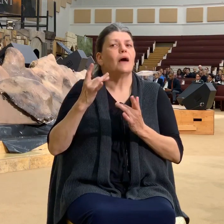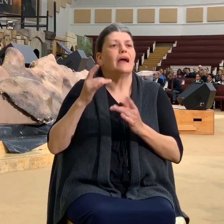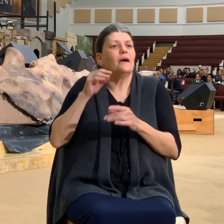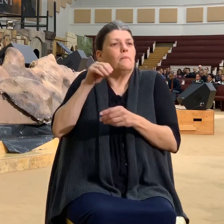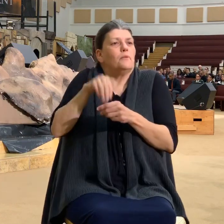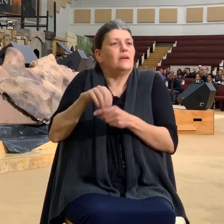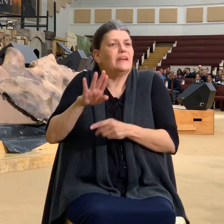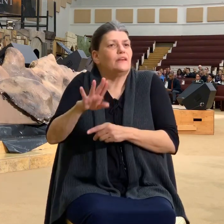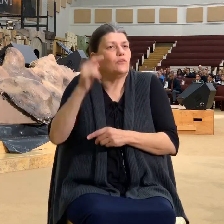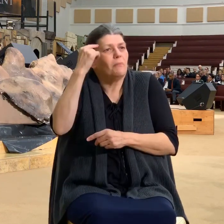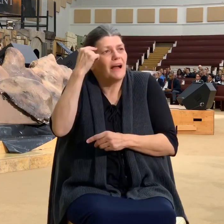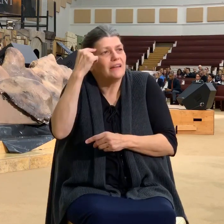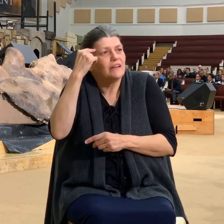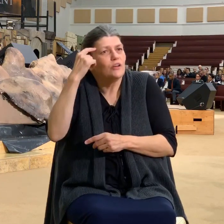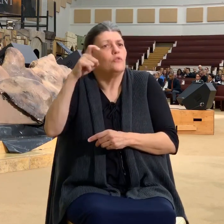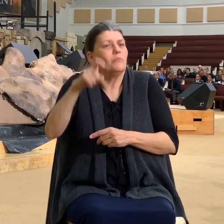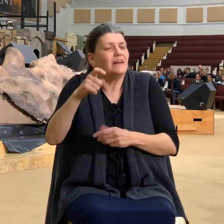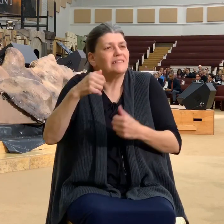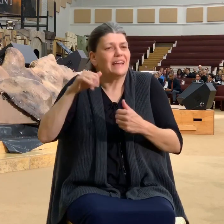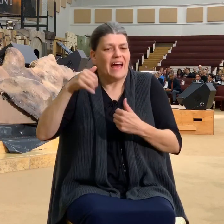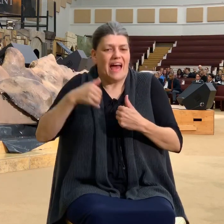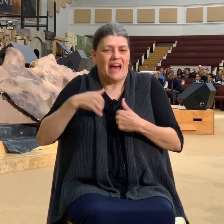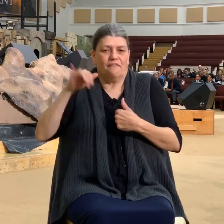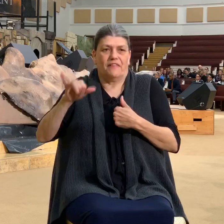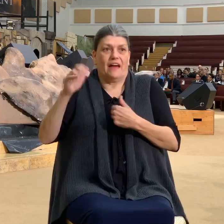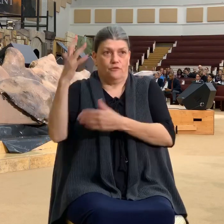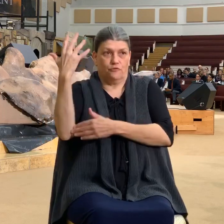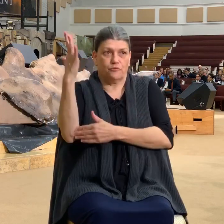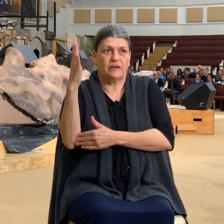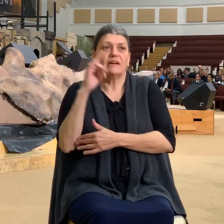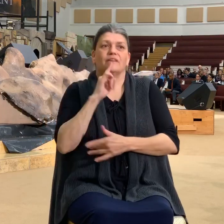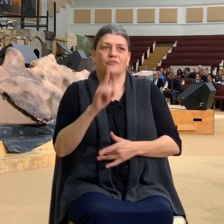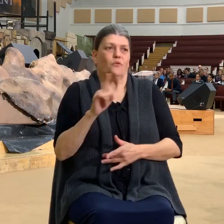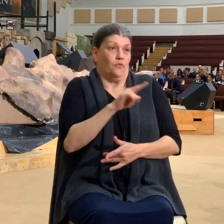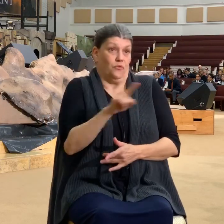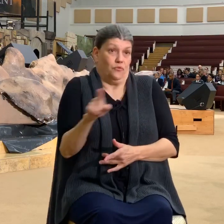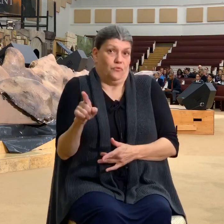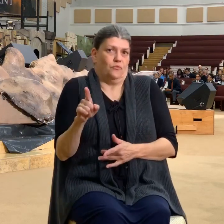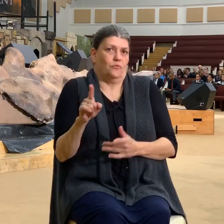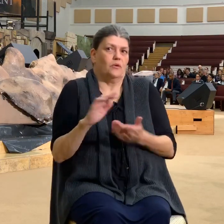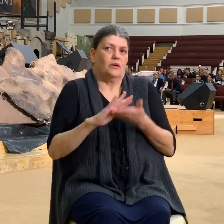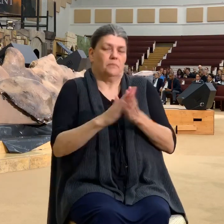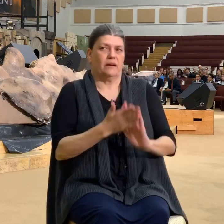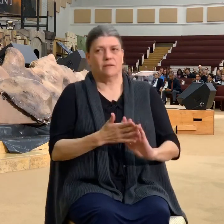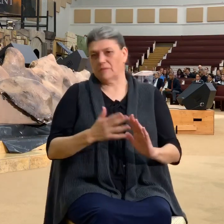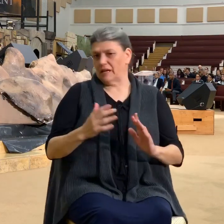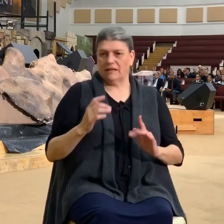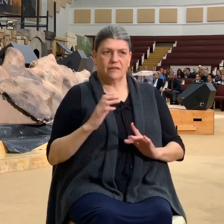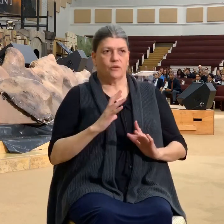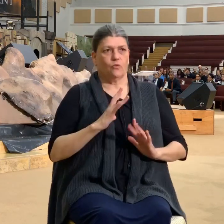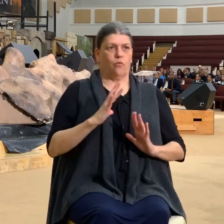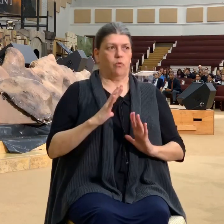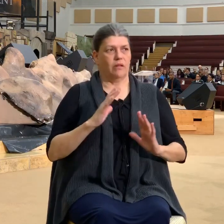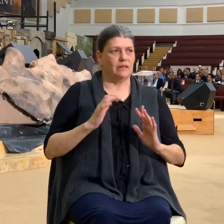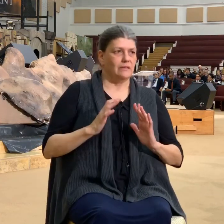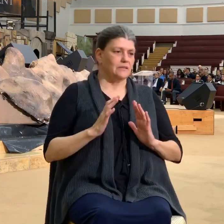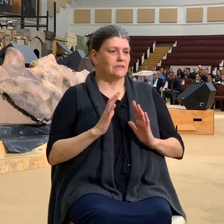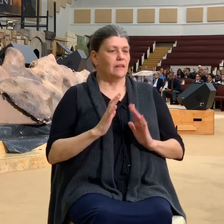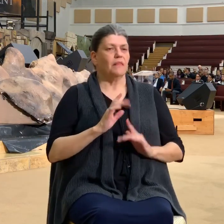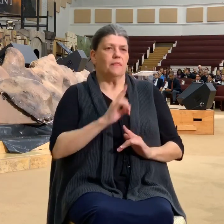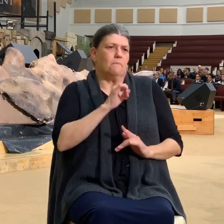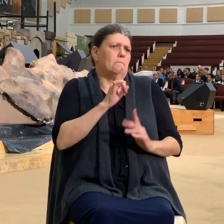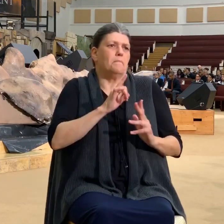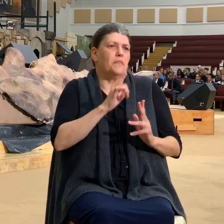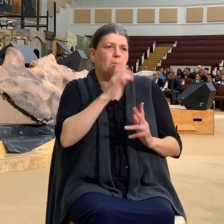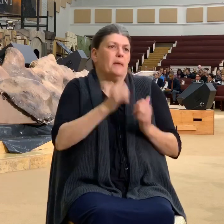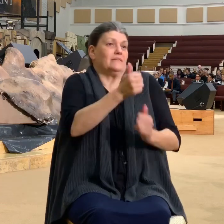mind that you need that tree so that you're all that in a bag of chips. She went home and worked. And this is what Paul is saying. Is he